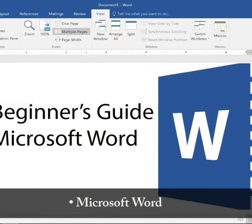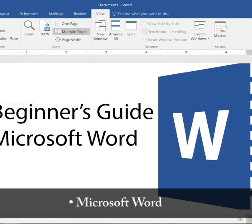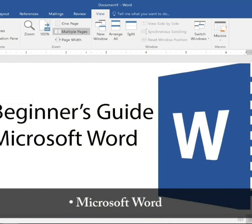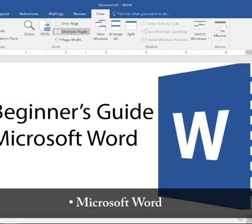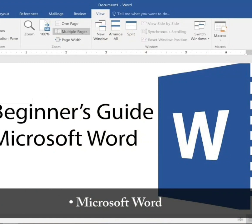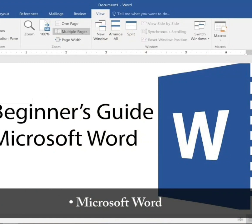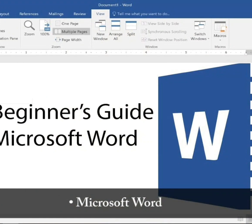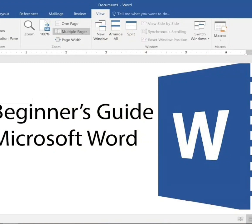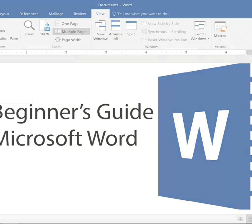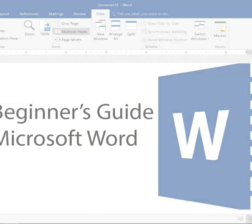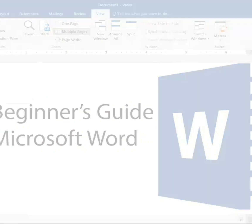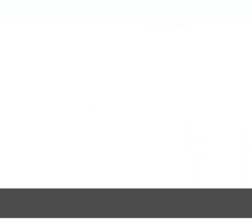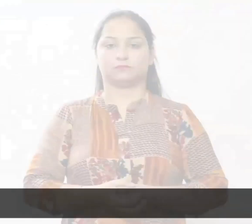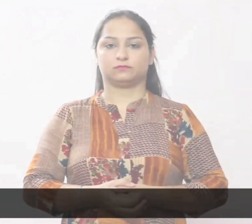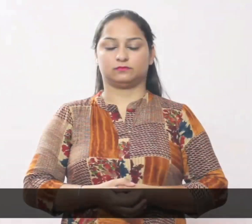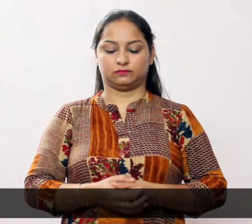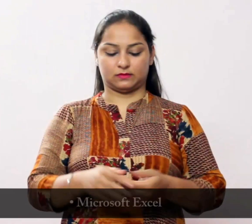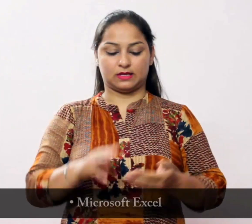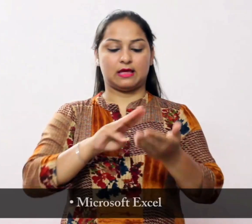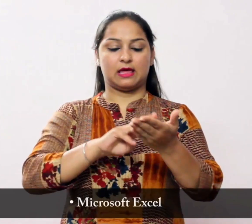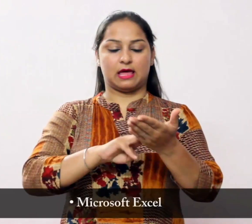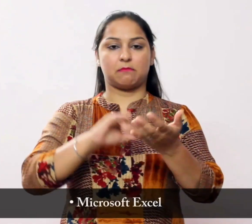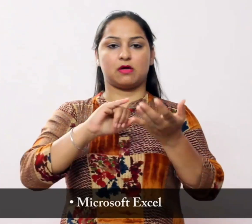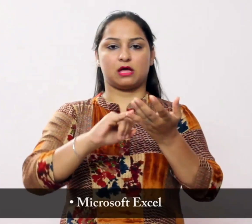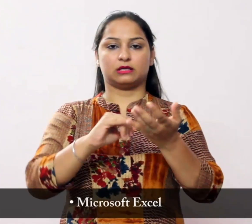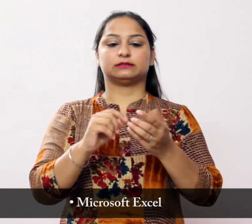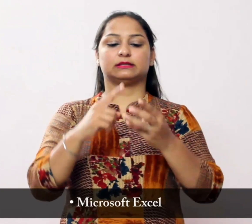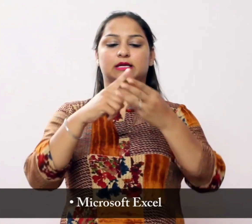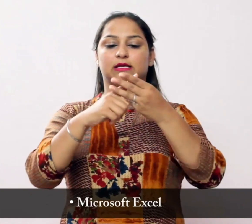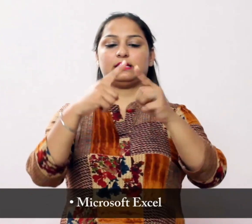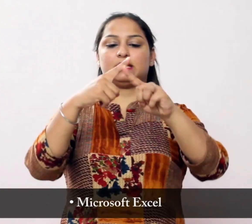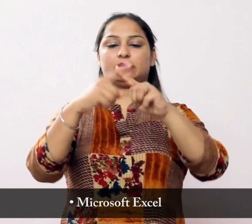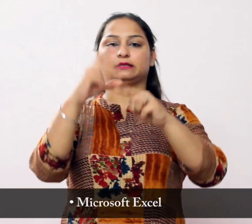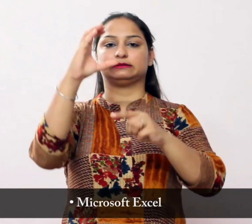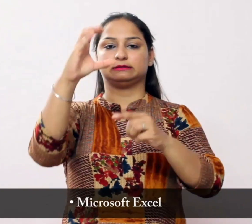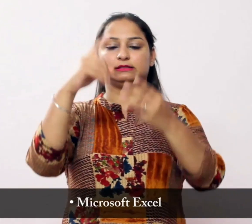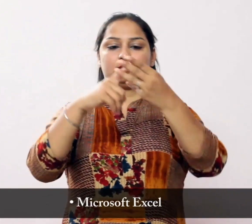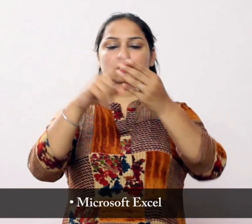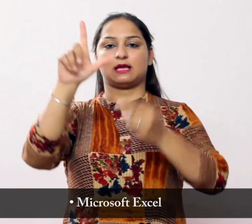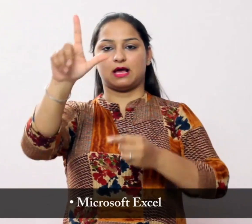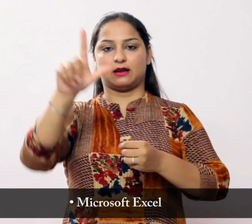Microsoft Excel,